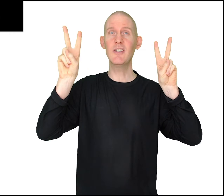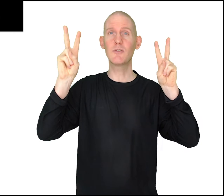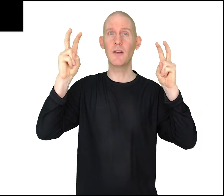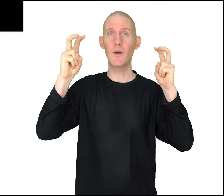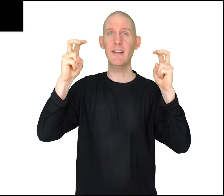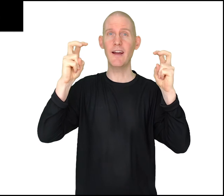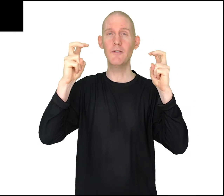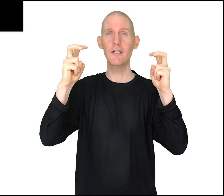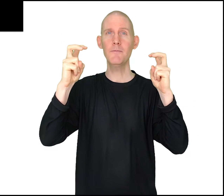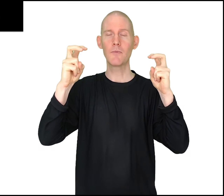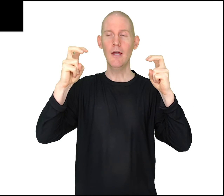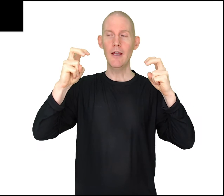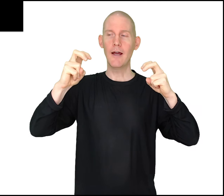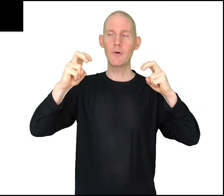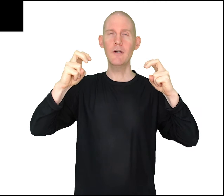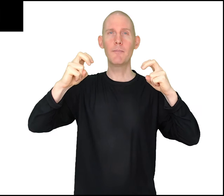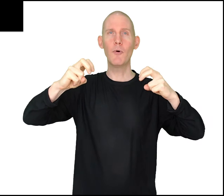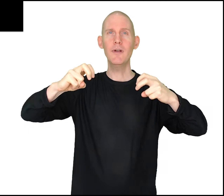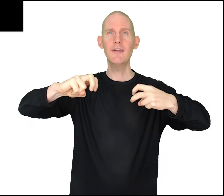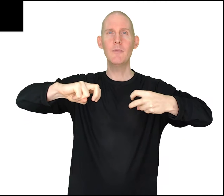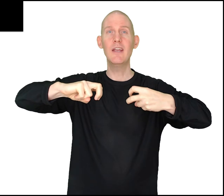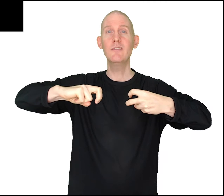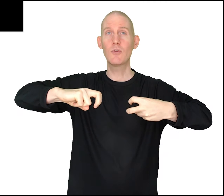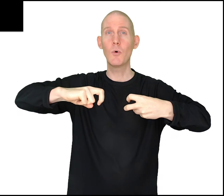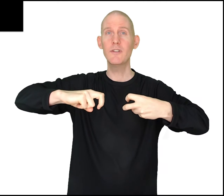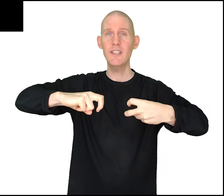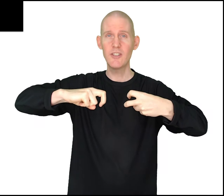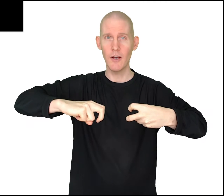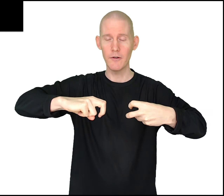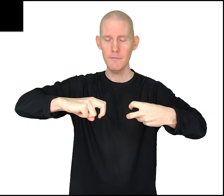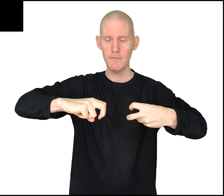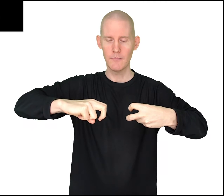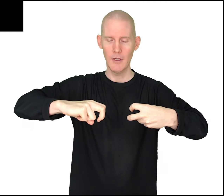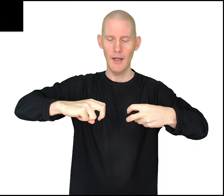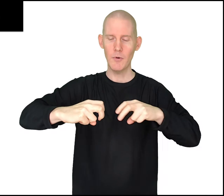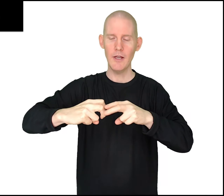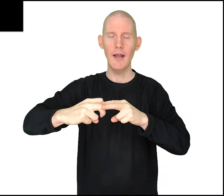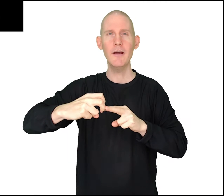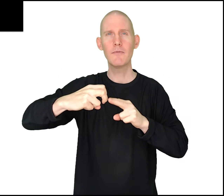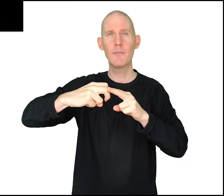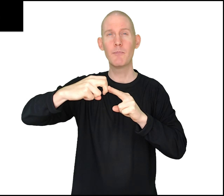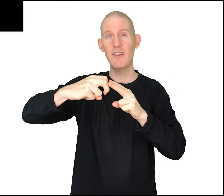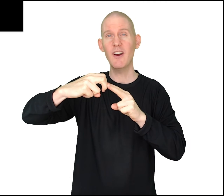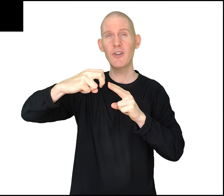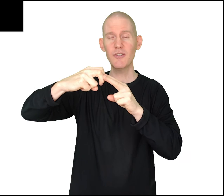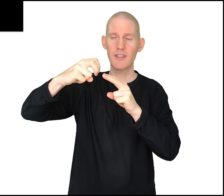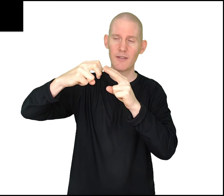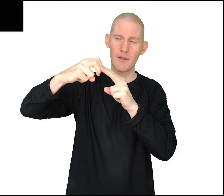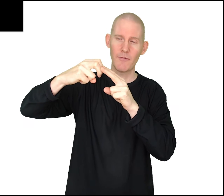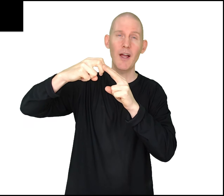went way down here. Now we're going to point them in towards each other. And we're going to have the knuckles, the flat part of